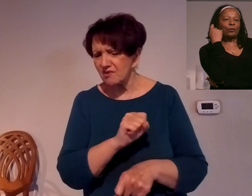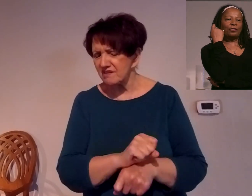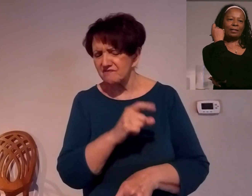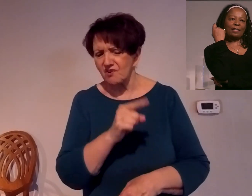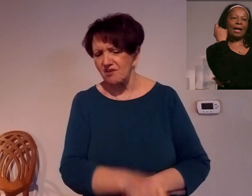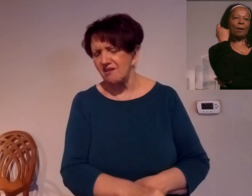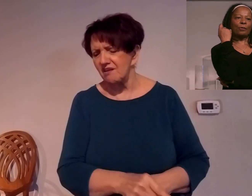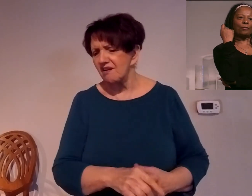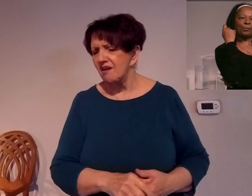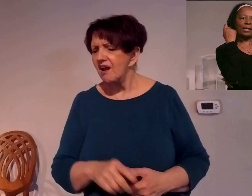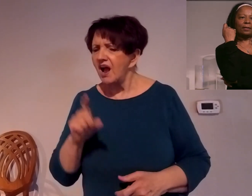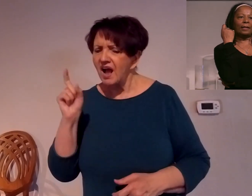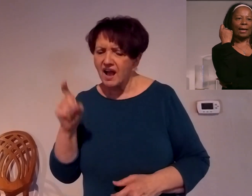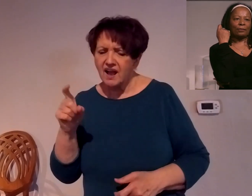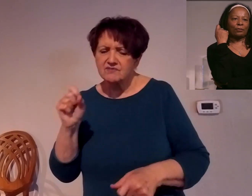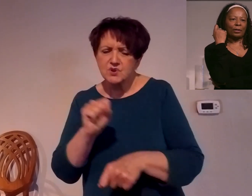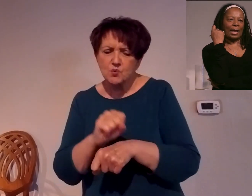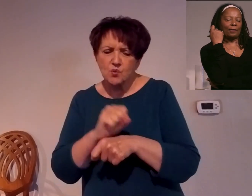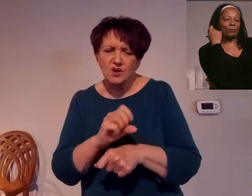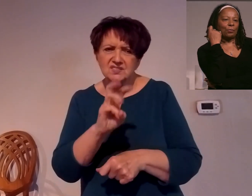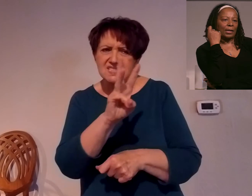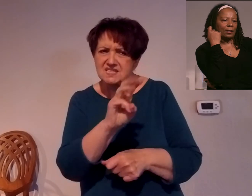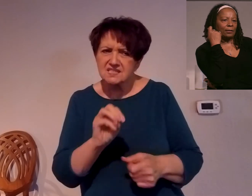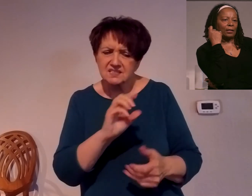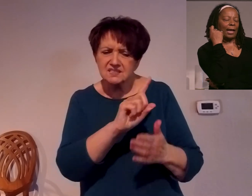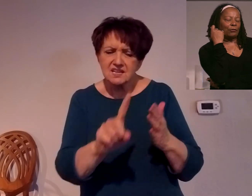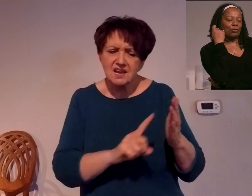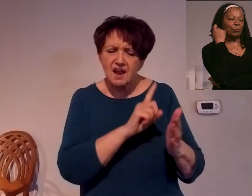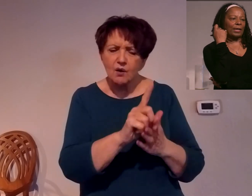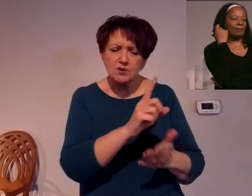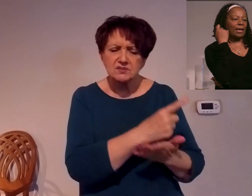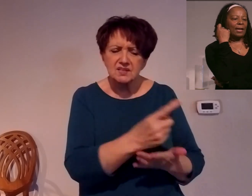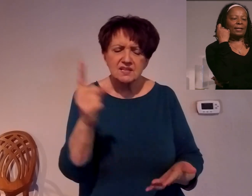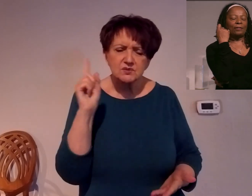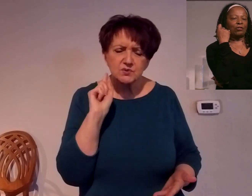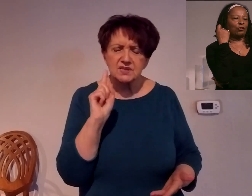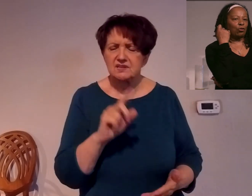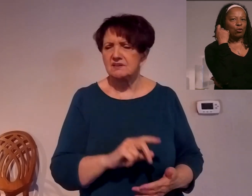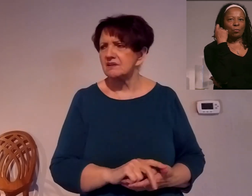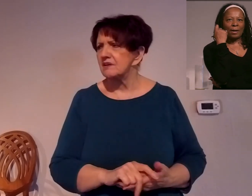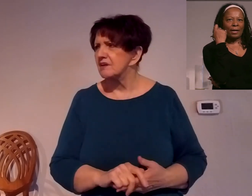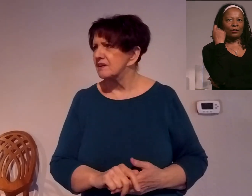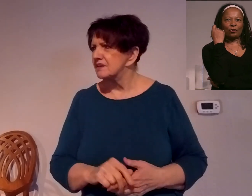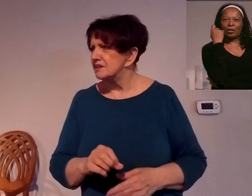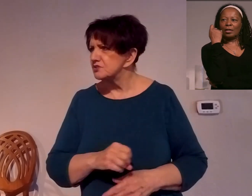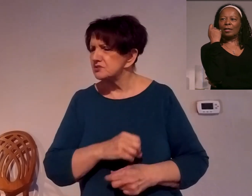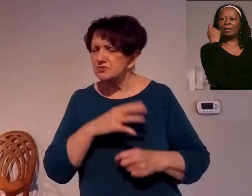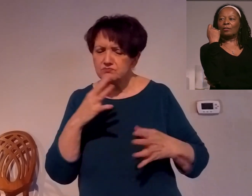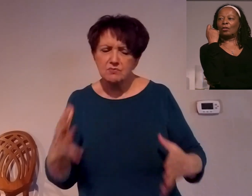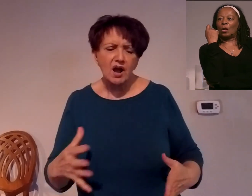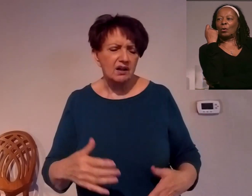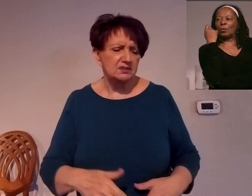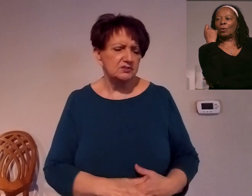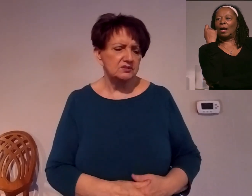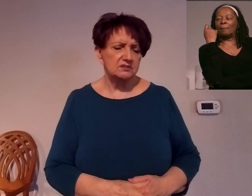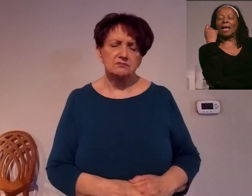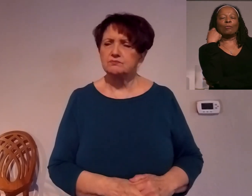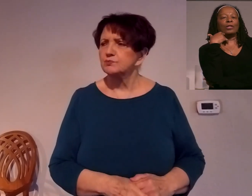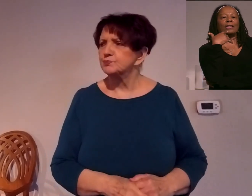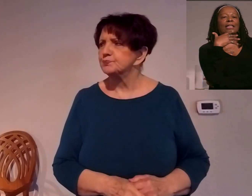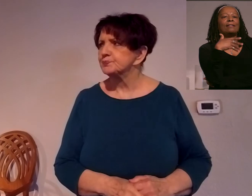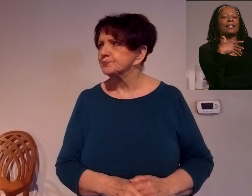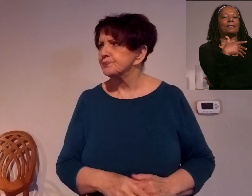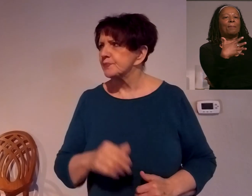had to work 60 hours a week last week, the last 2 weeks. And that's just too much. So I'm